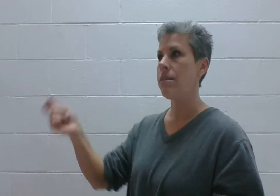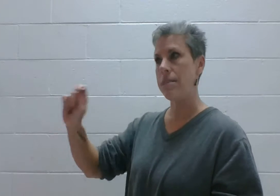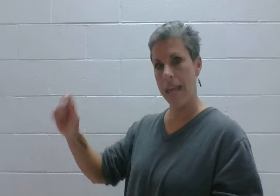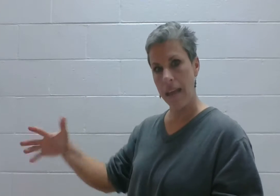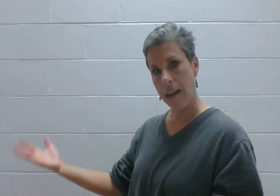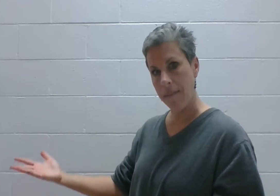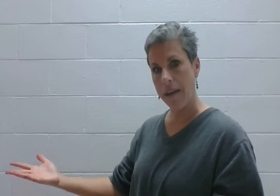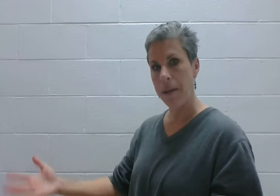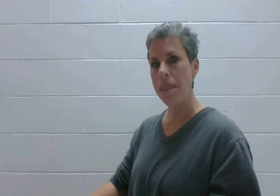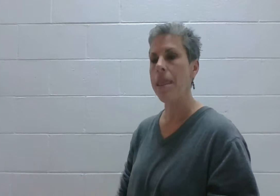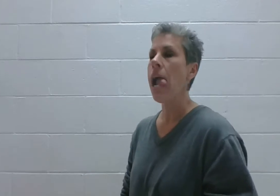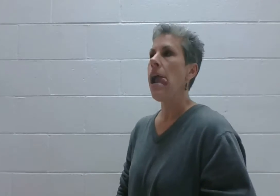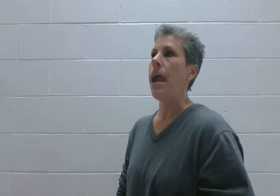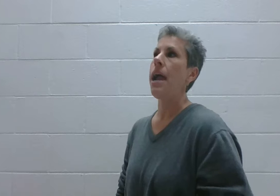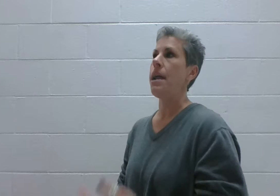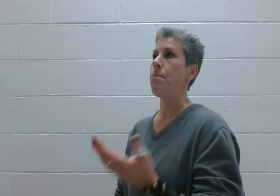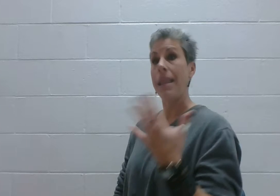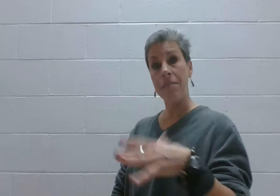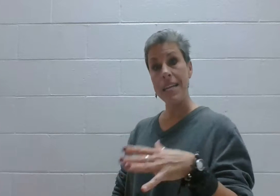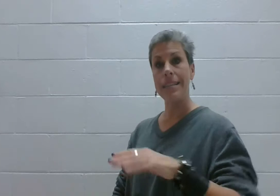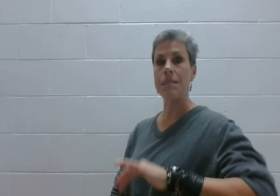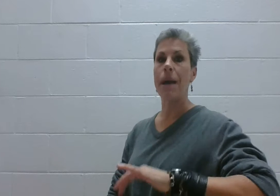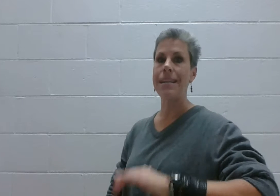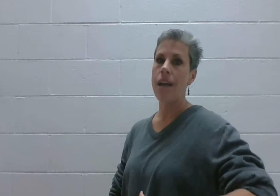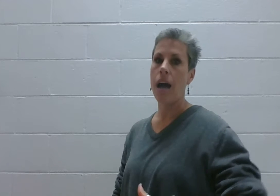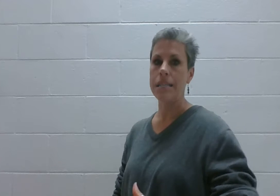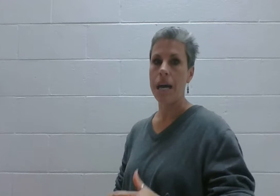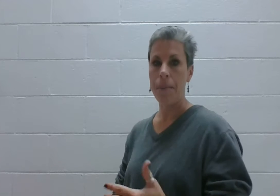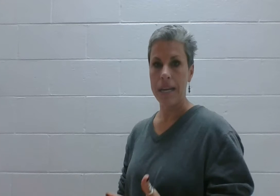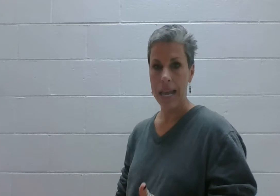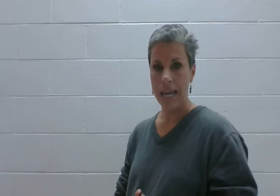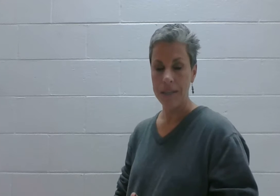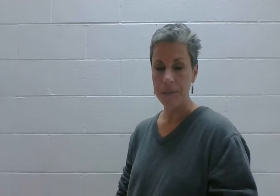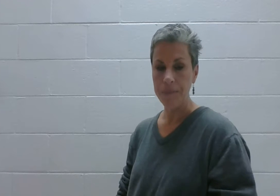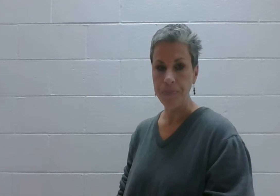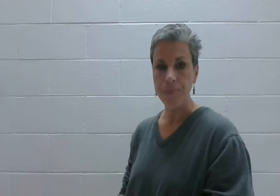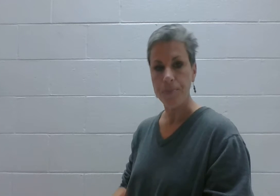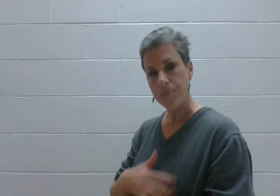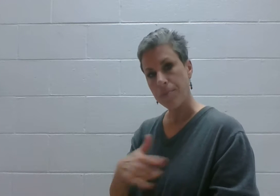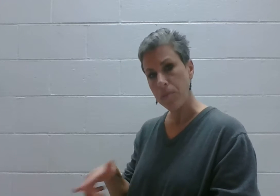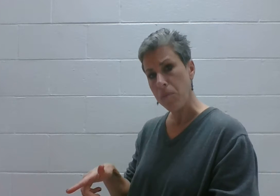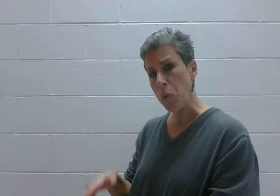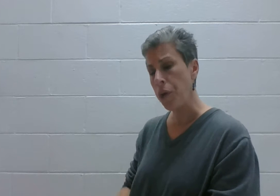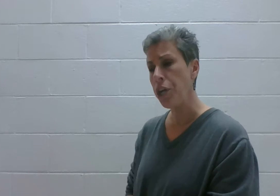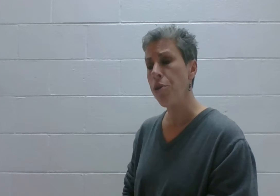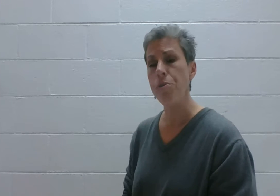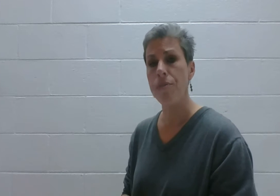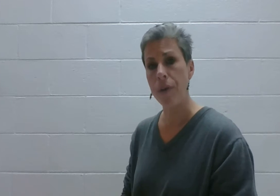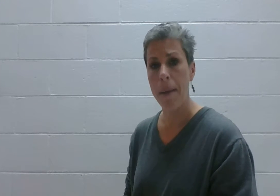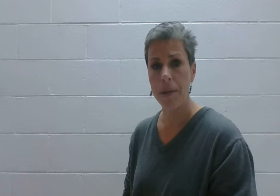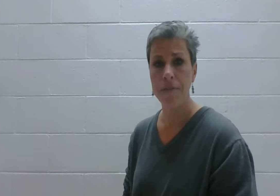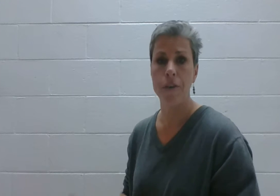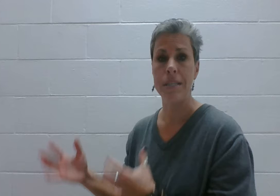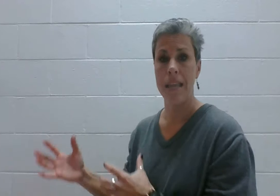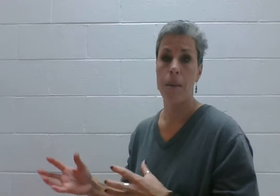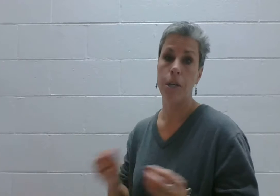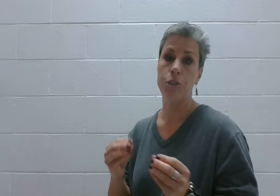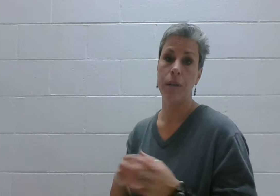That's the hand that I write with. And my left hand is my non-dominant hand. We're going to go through the vocabulary first, and then I'm going to string